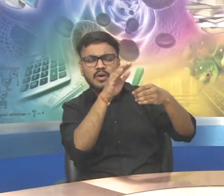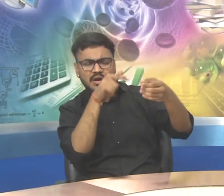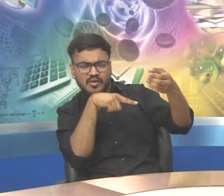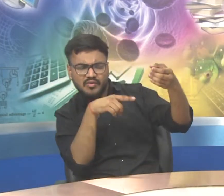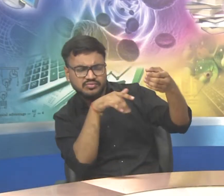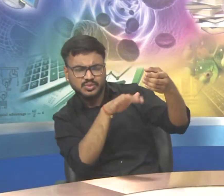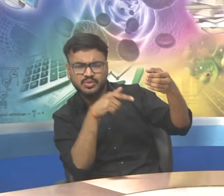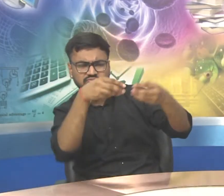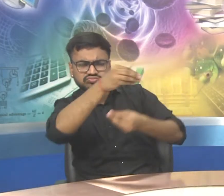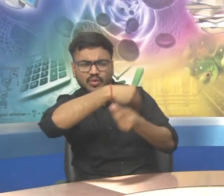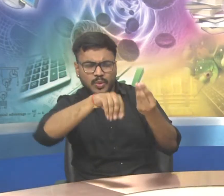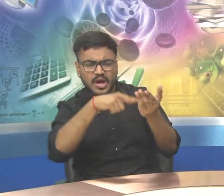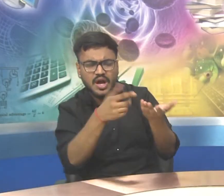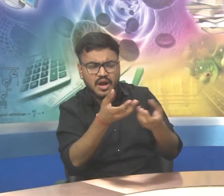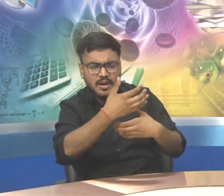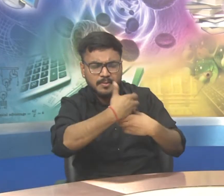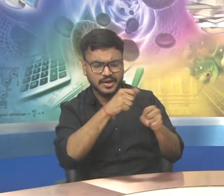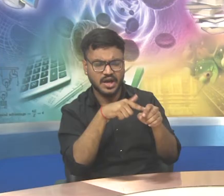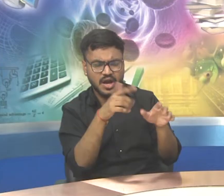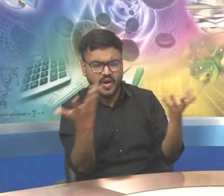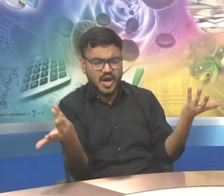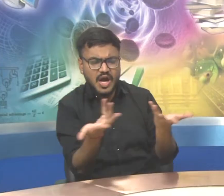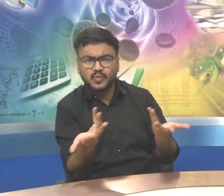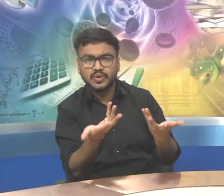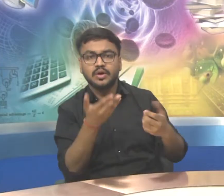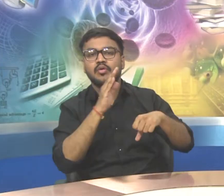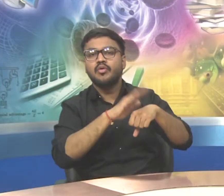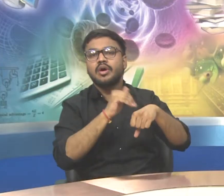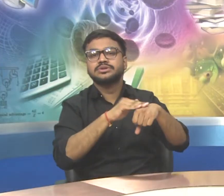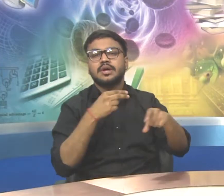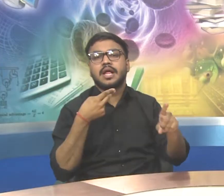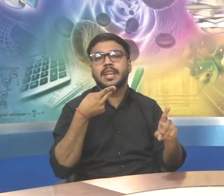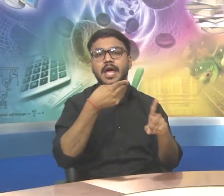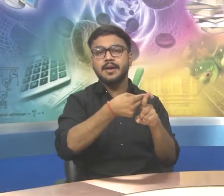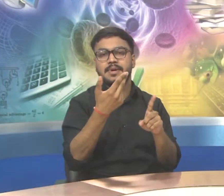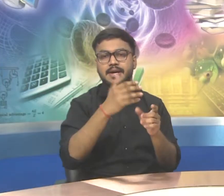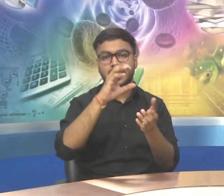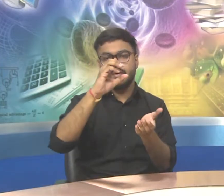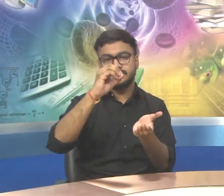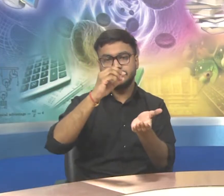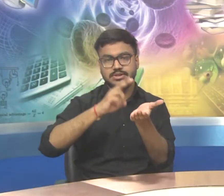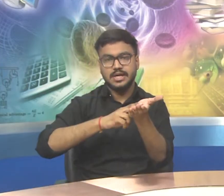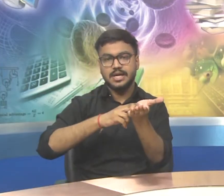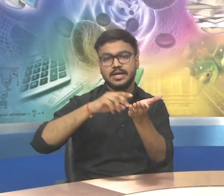that how much is called concentration.